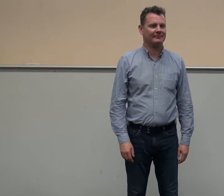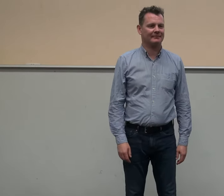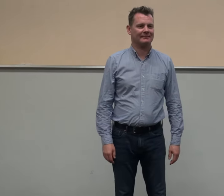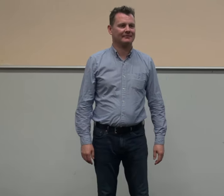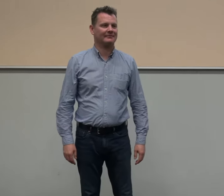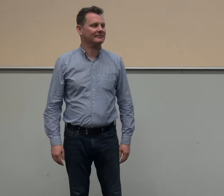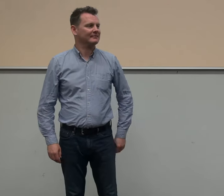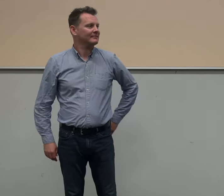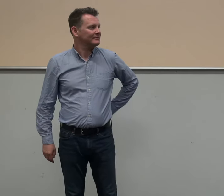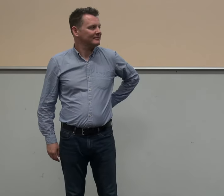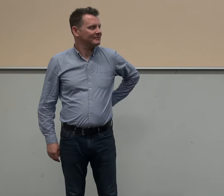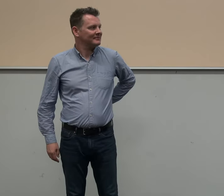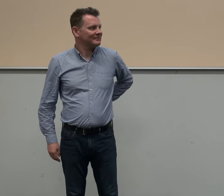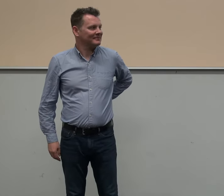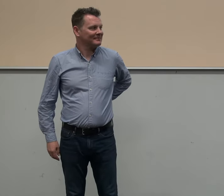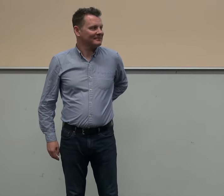Perfect.